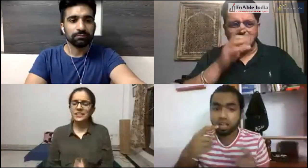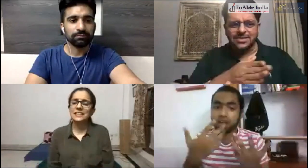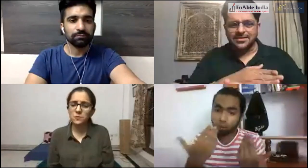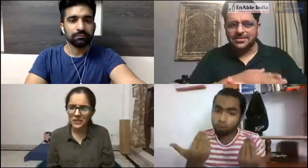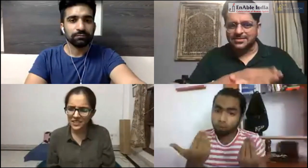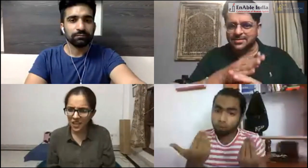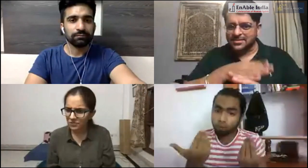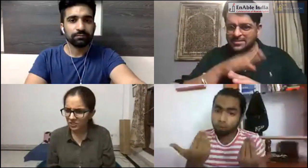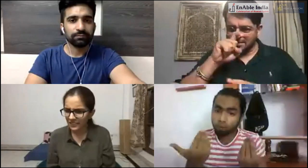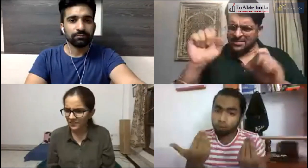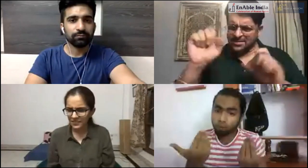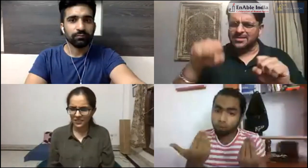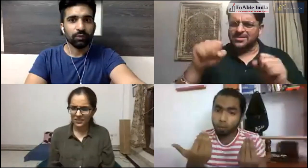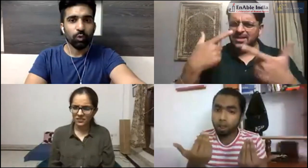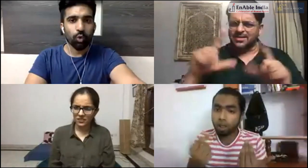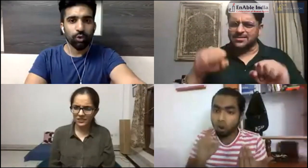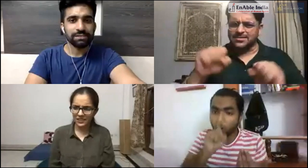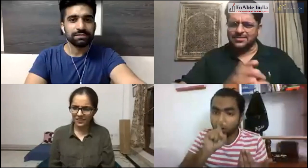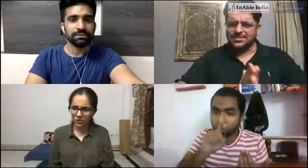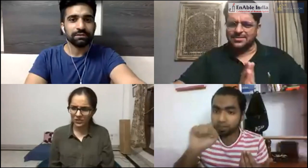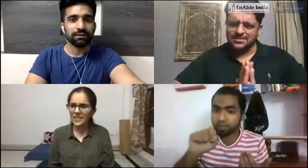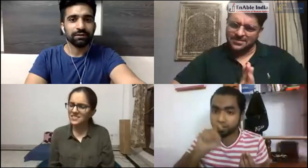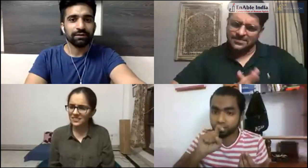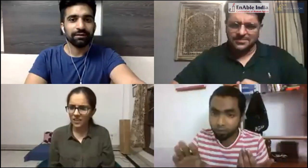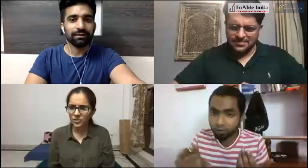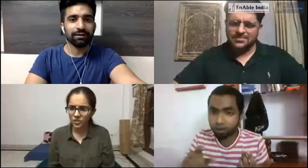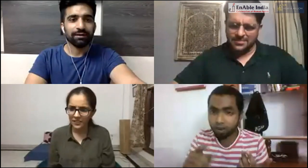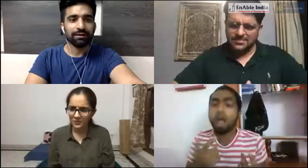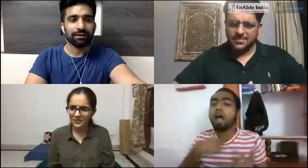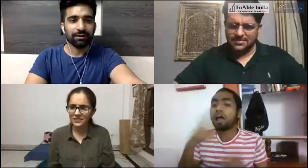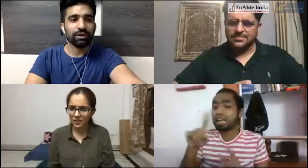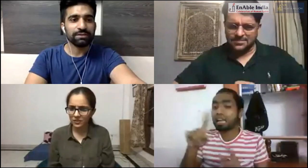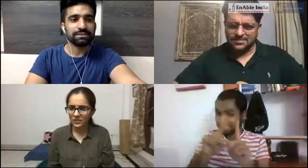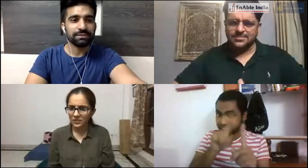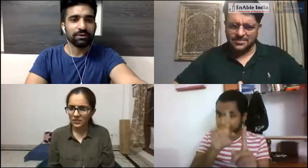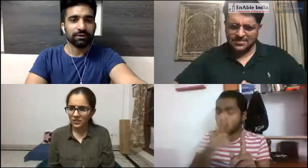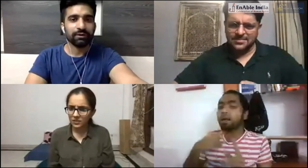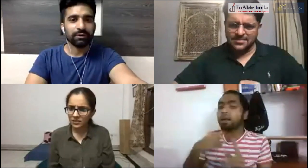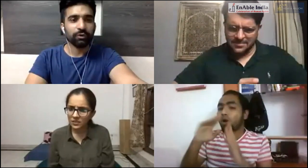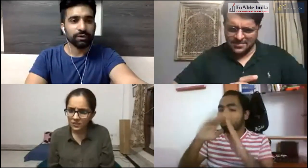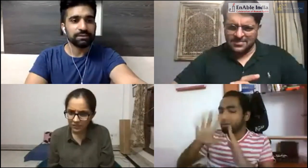Can he eat meat after getting vaccinated? Oh Is that yes, allowed? Yes, that's allowed. Dr. Alam says that's allowed. yes,